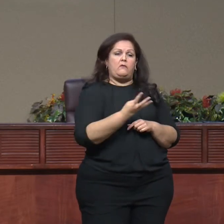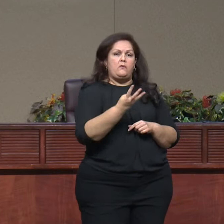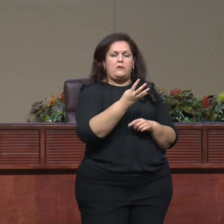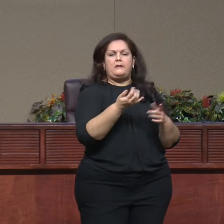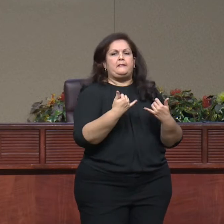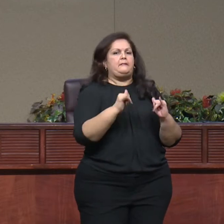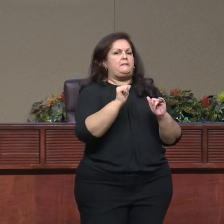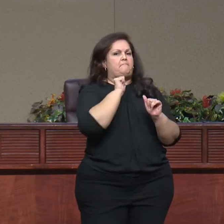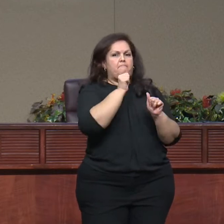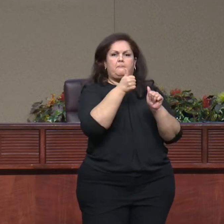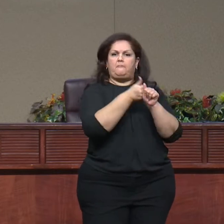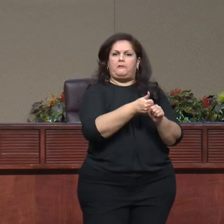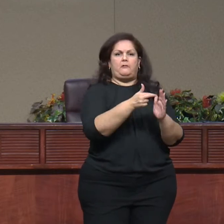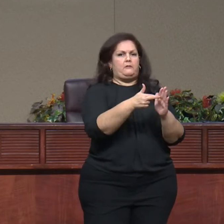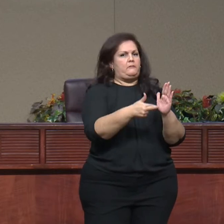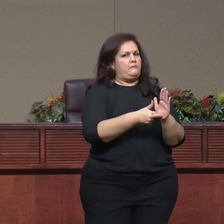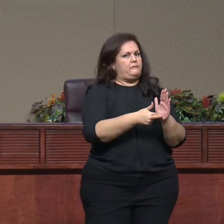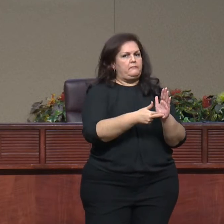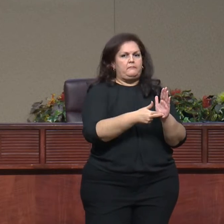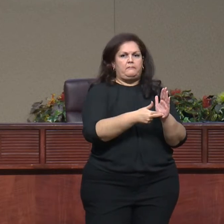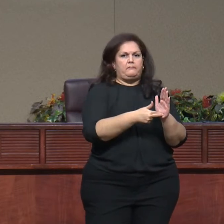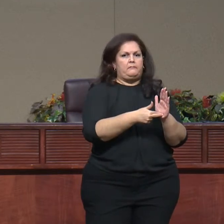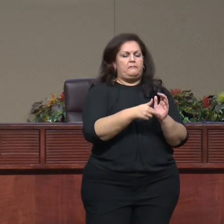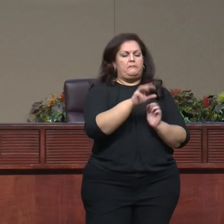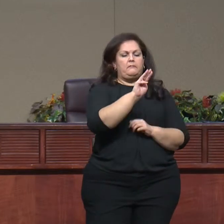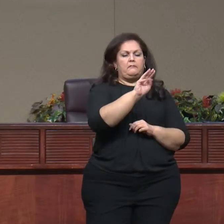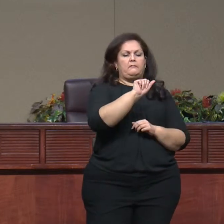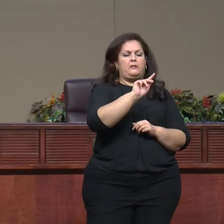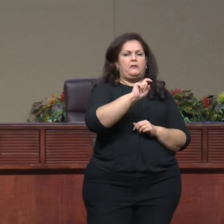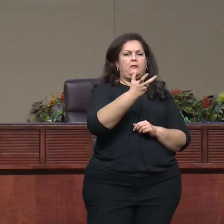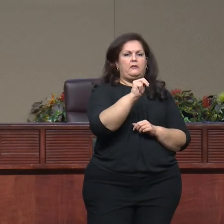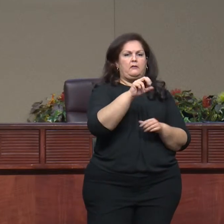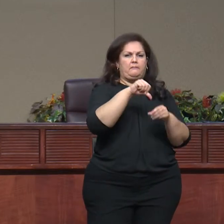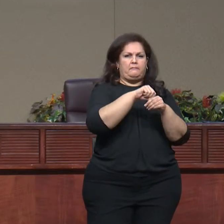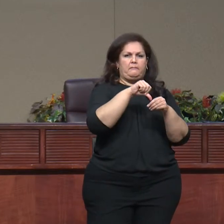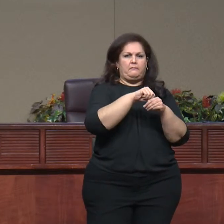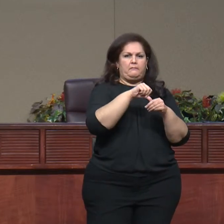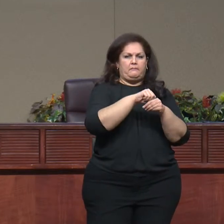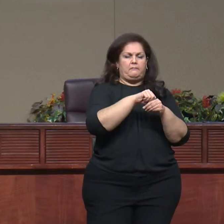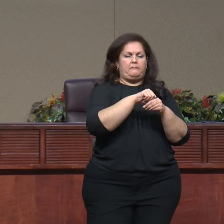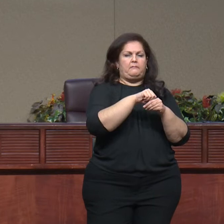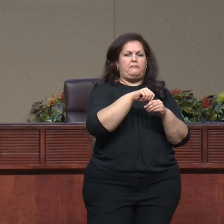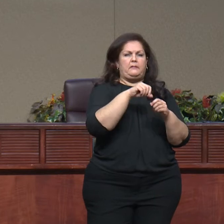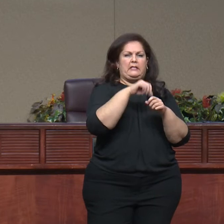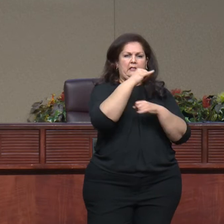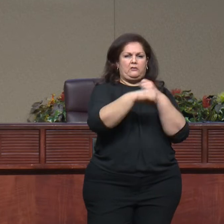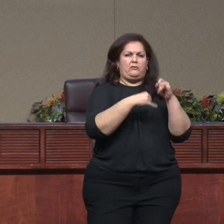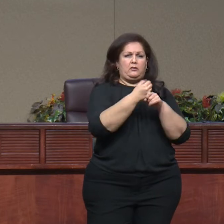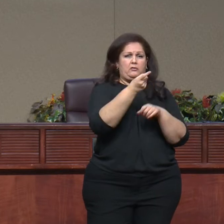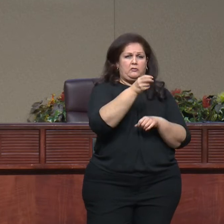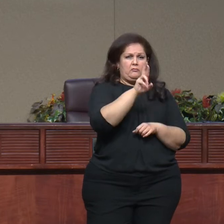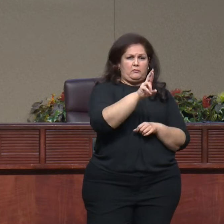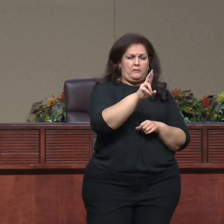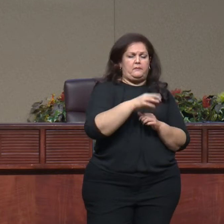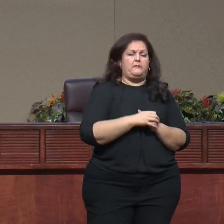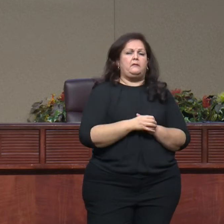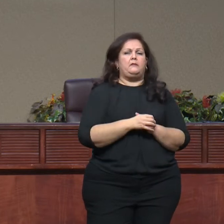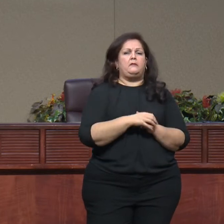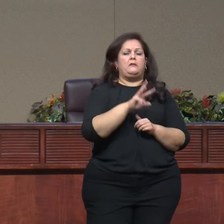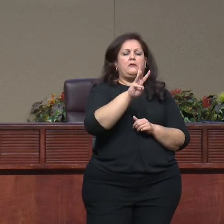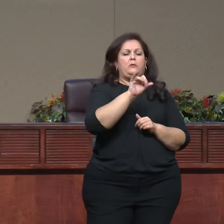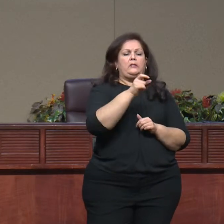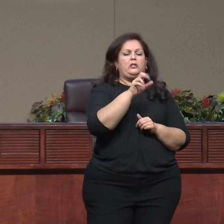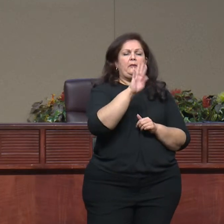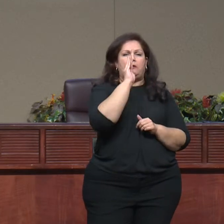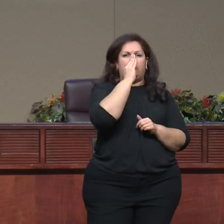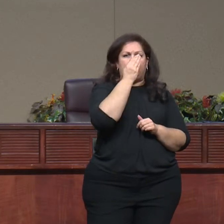remain on the list. Marathon Gas Station at 5365 International Drive, the Windermere Flowers